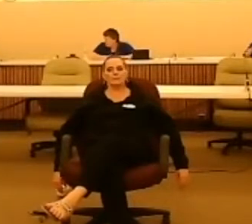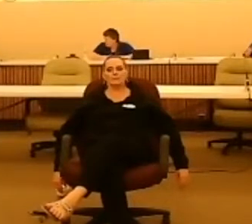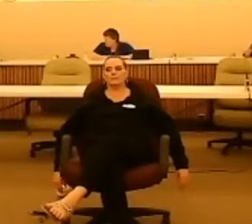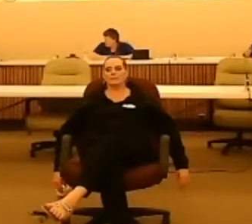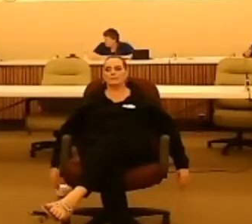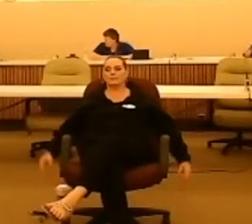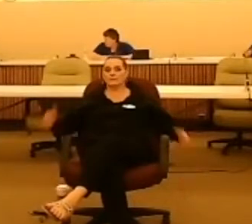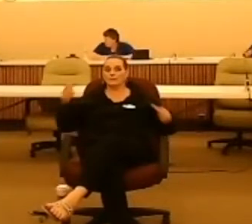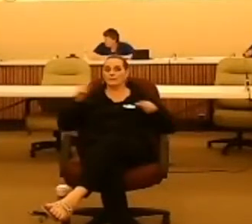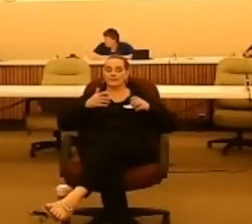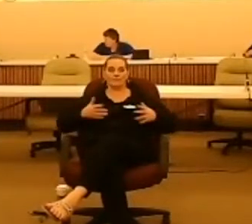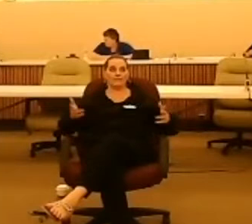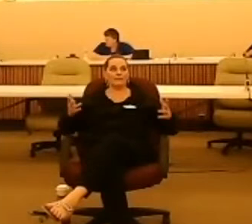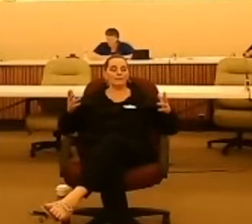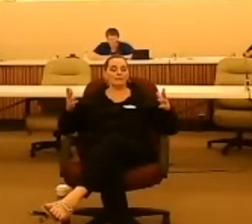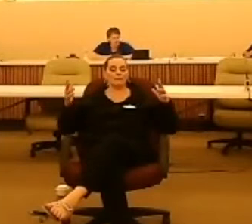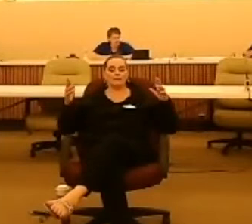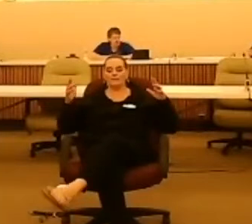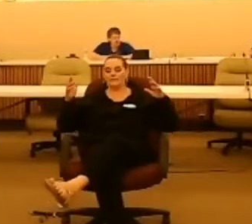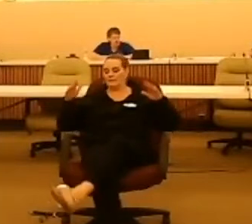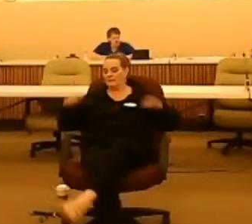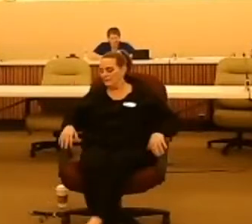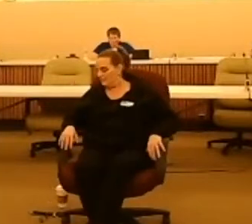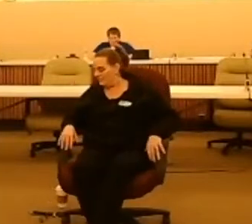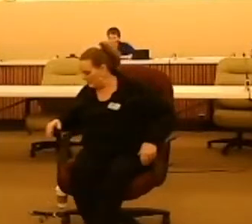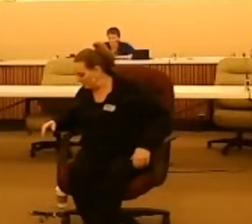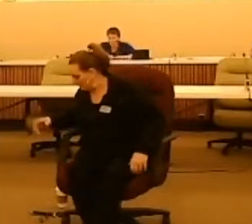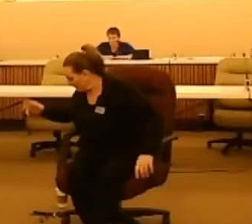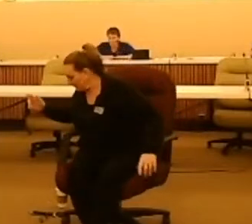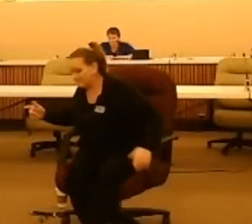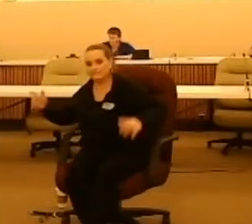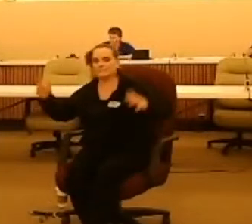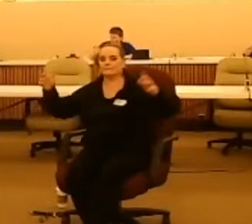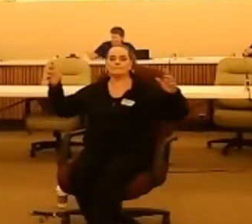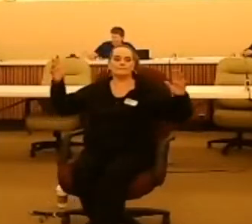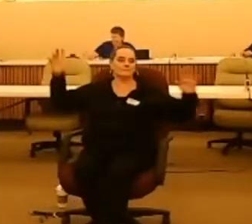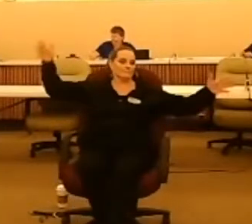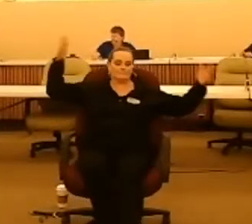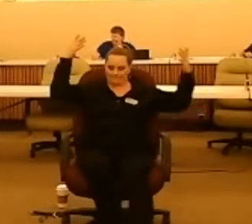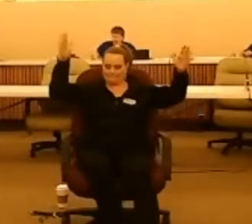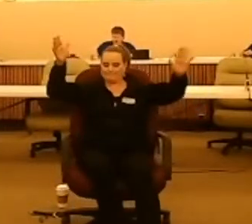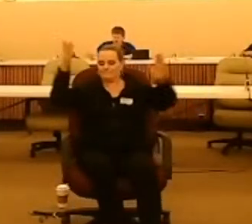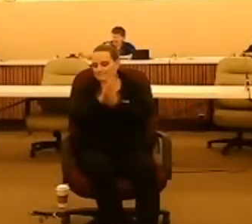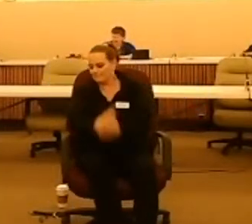Anything? Nope. All right. Can I get a motion to adjourn? So moved.